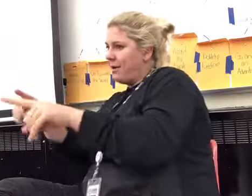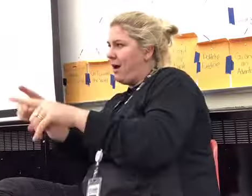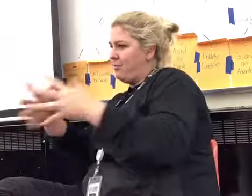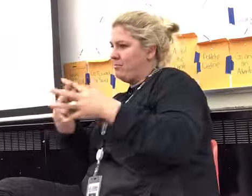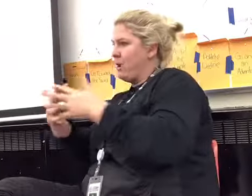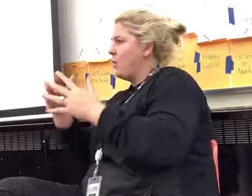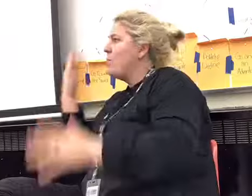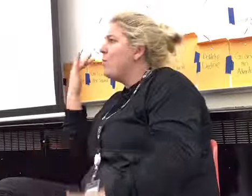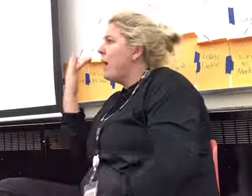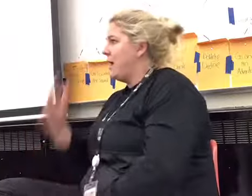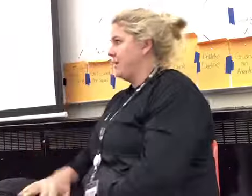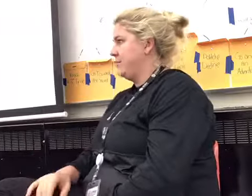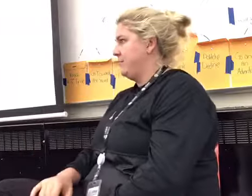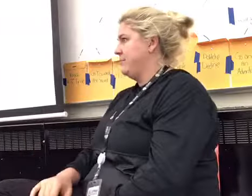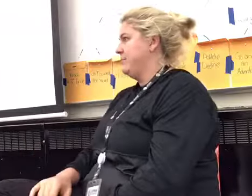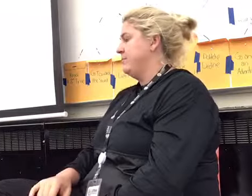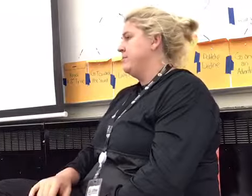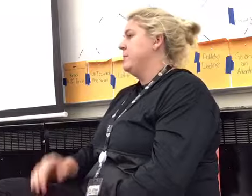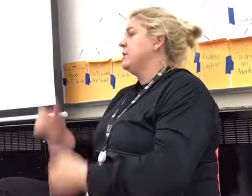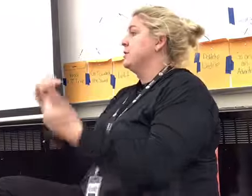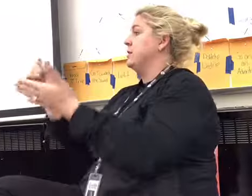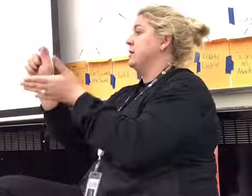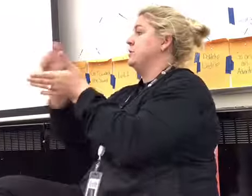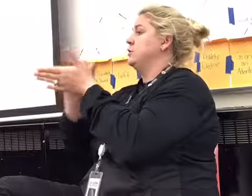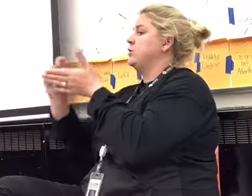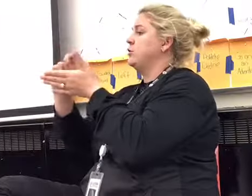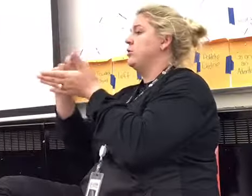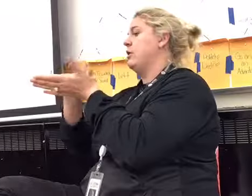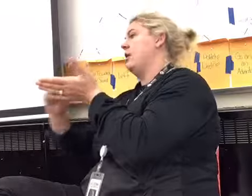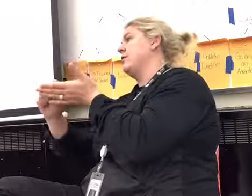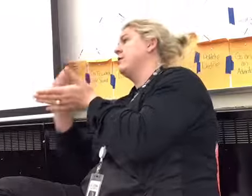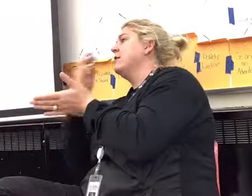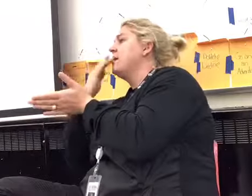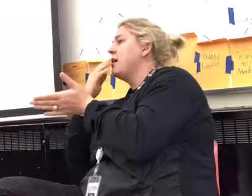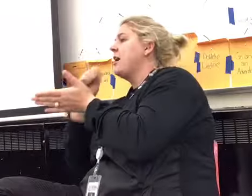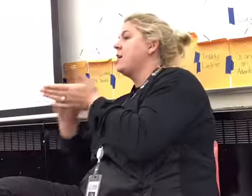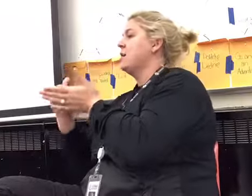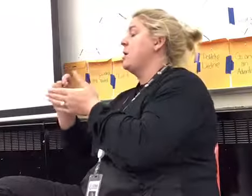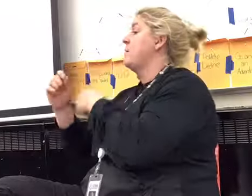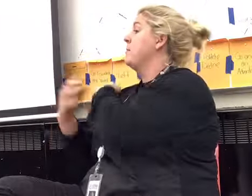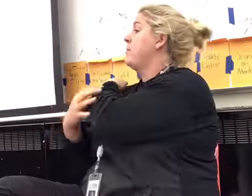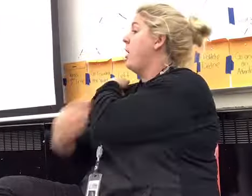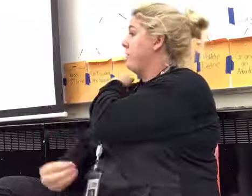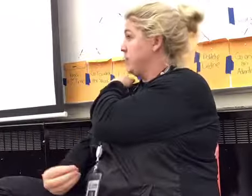you will, in this one, circle or underline or highlight massive poverty.